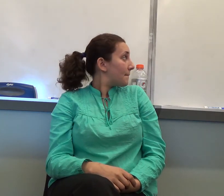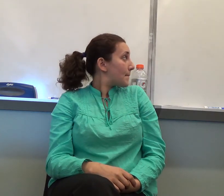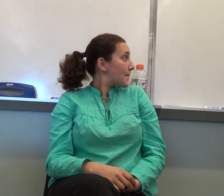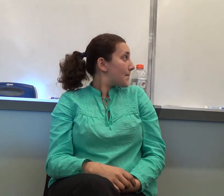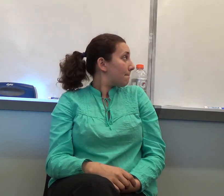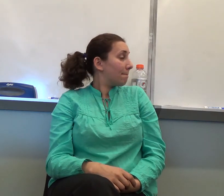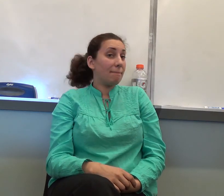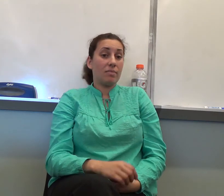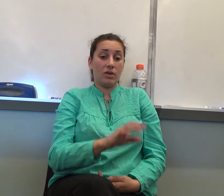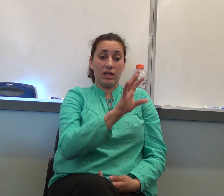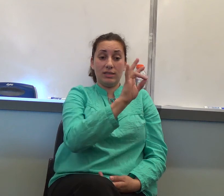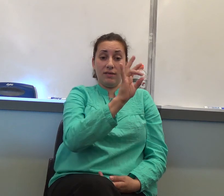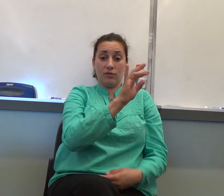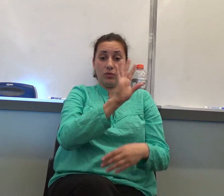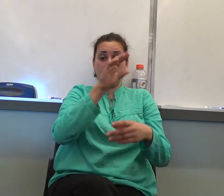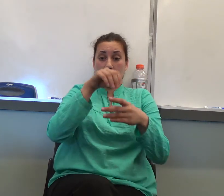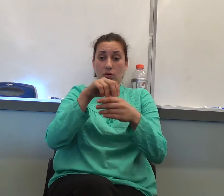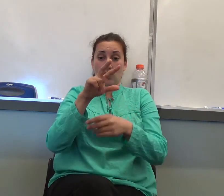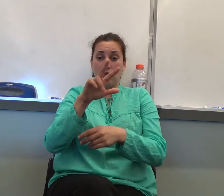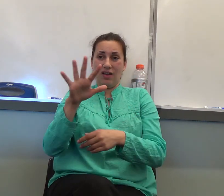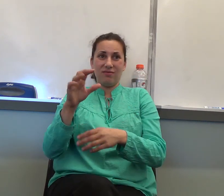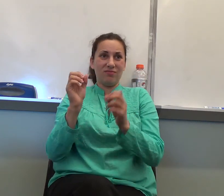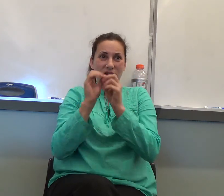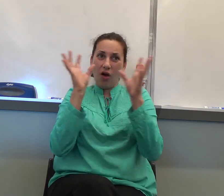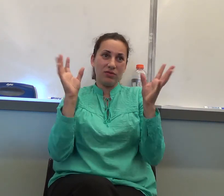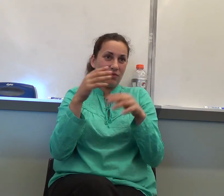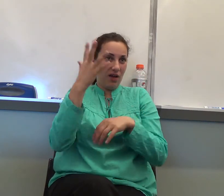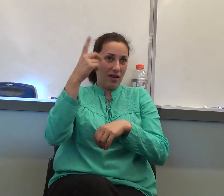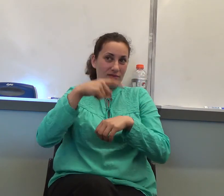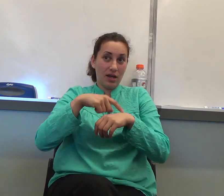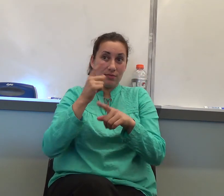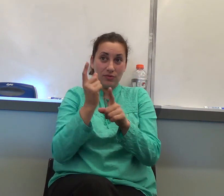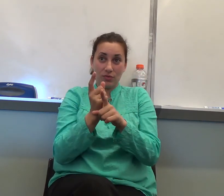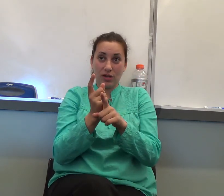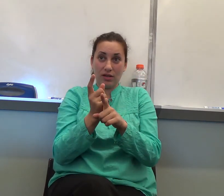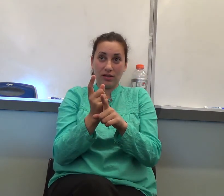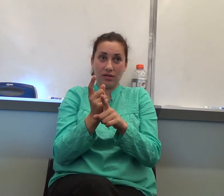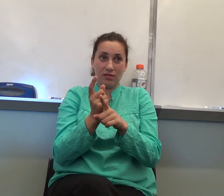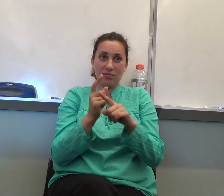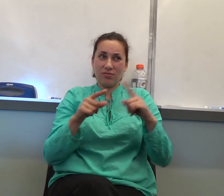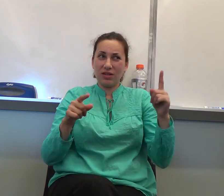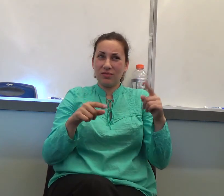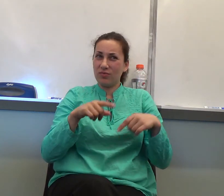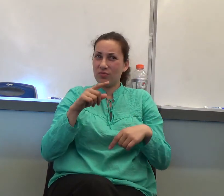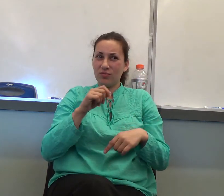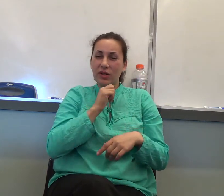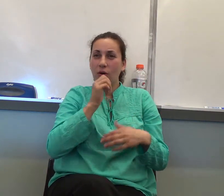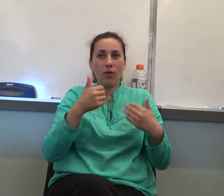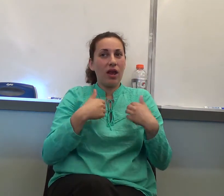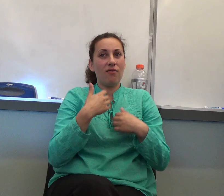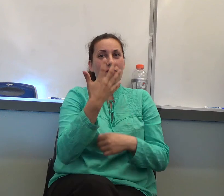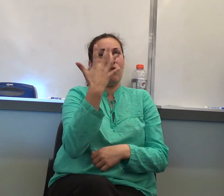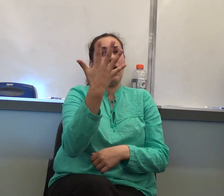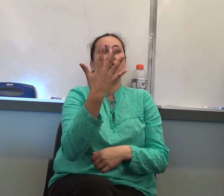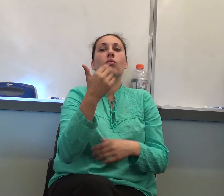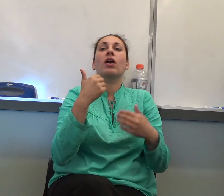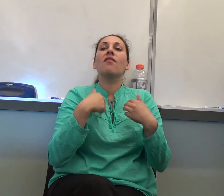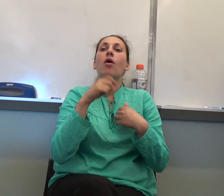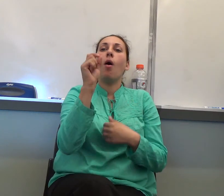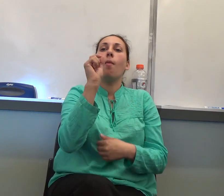7 into 35 is easy to do. Obviously, it's 5. But we can't end up with 5. We've got to end up with 0.5. So if we